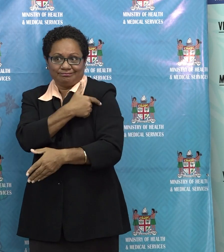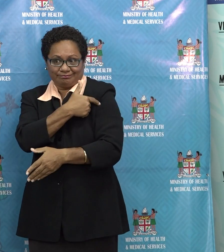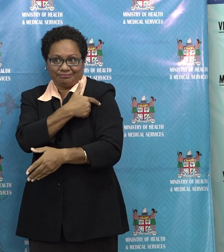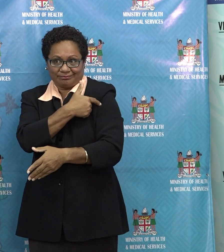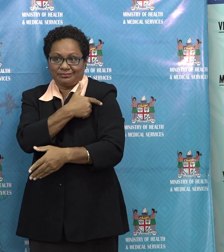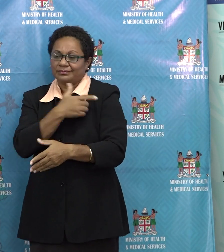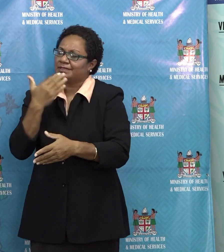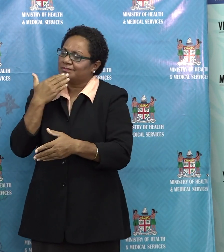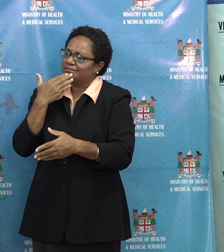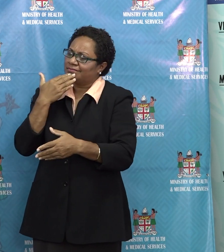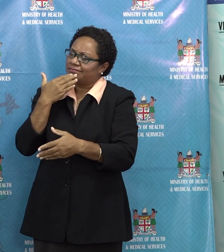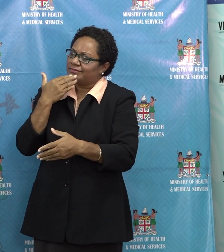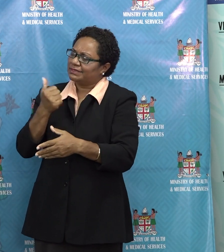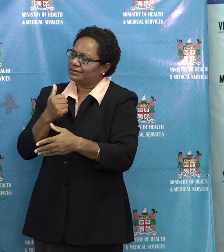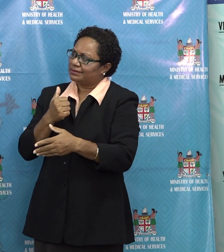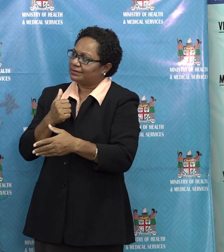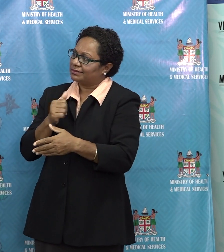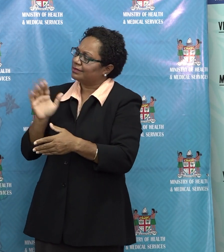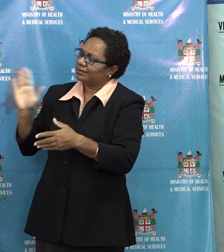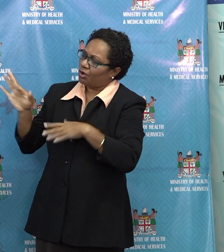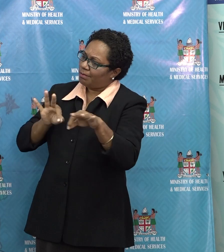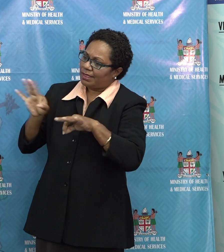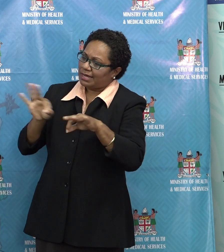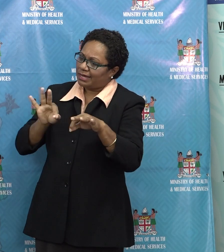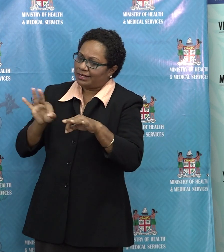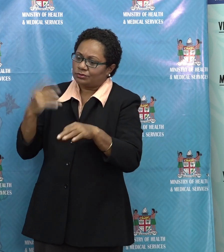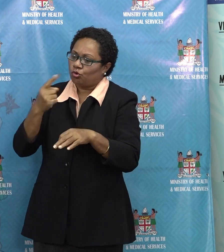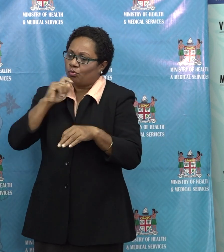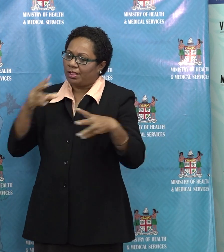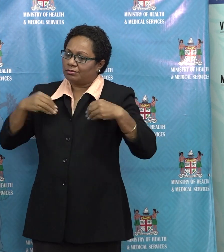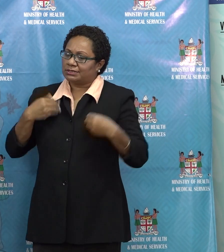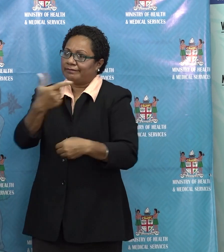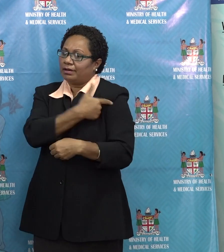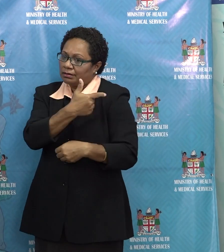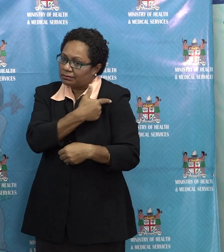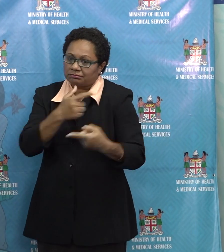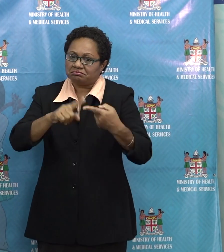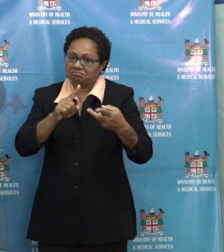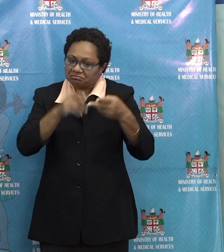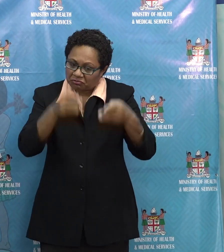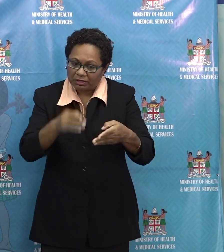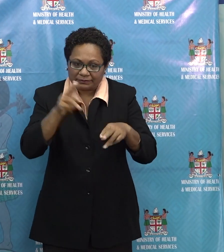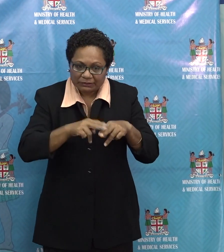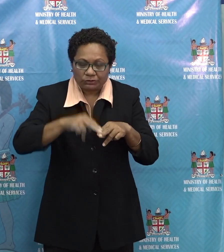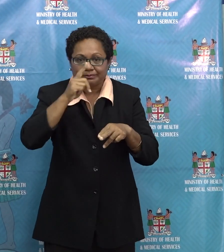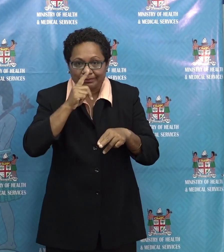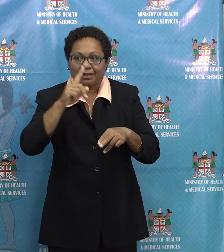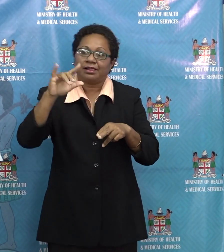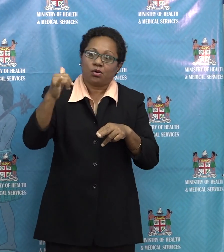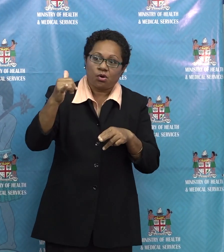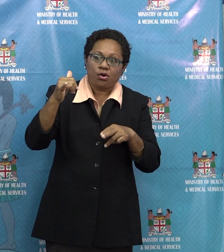tell us about your plans to roll them out? Who can get them? Only Fijian nationals or not? Do you have any considerations for